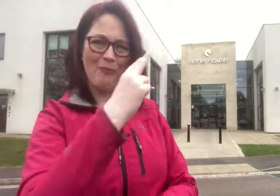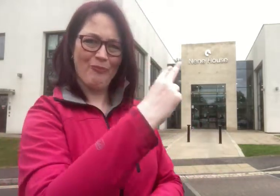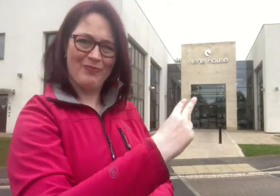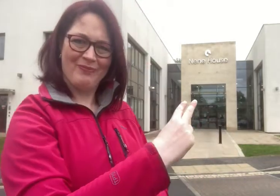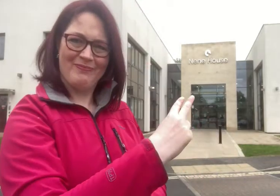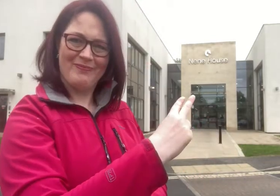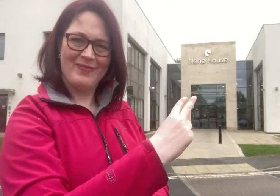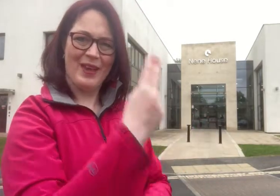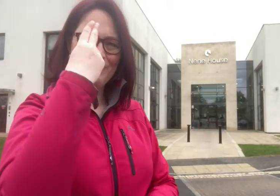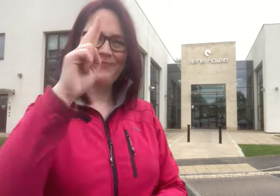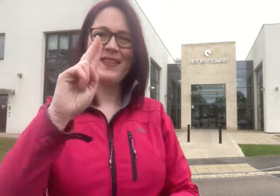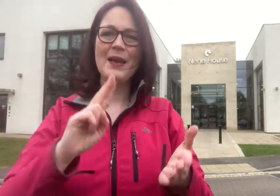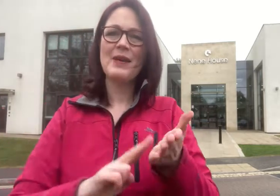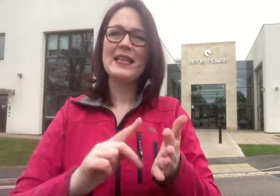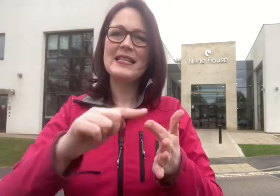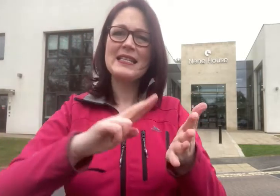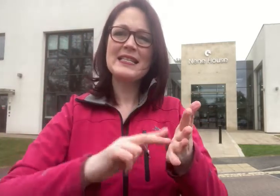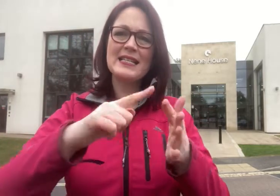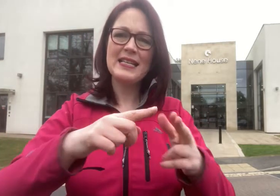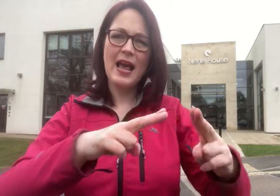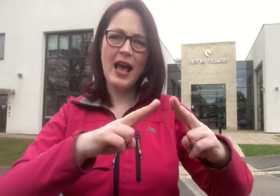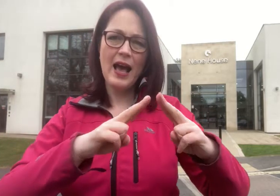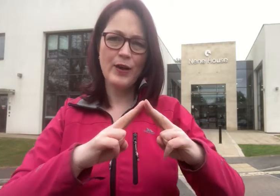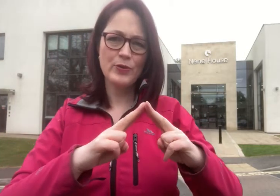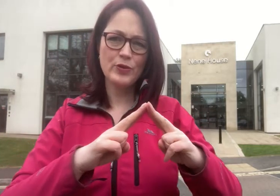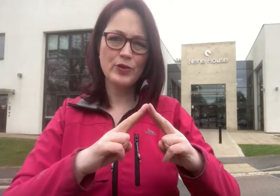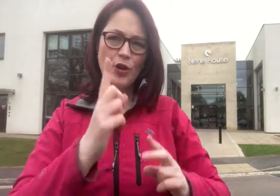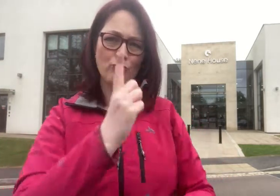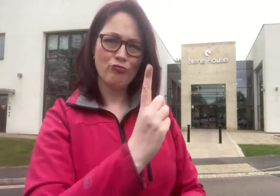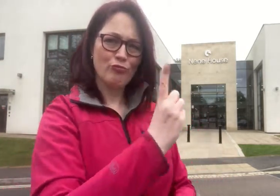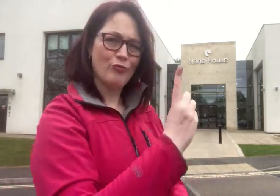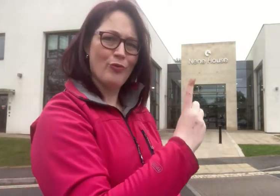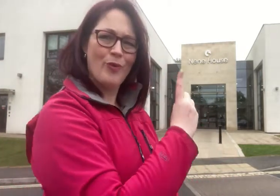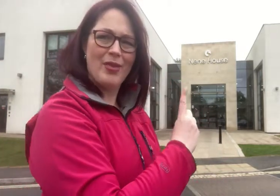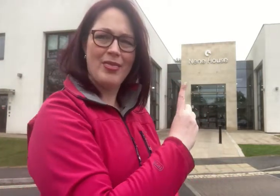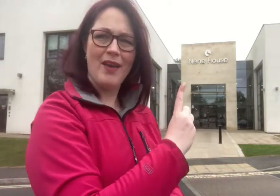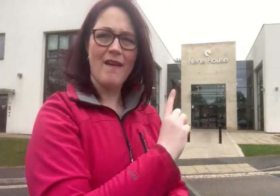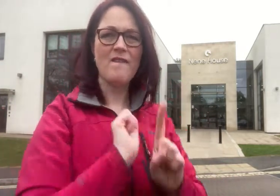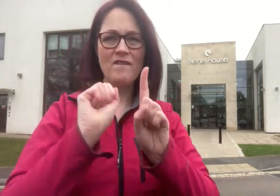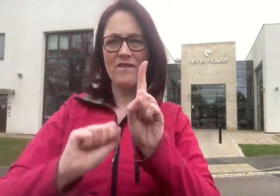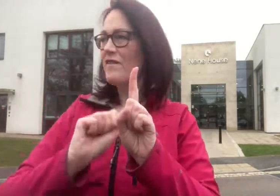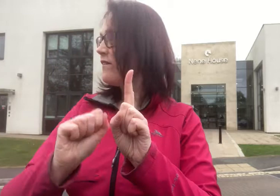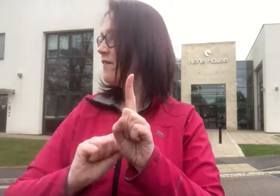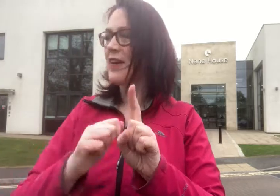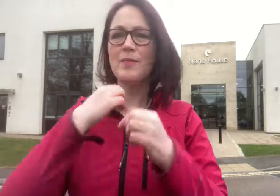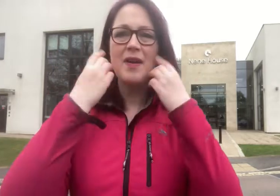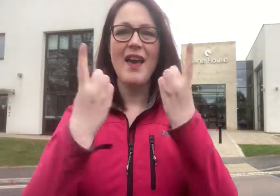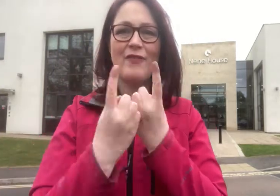studio. So this is the building that we go into, it's called Mean House, and this is where Hachanda run and film,